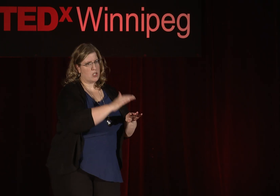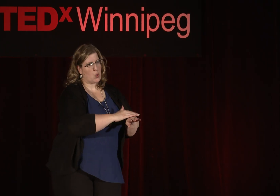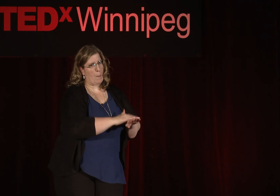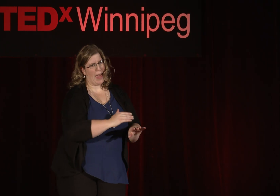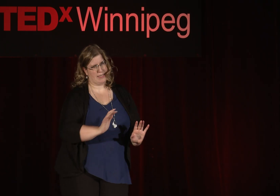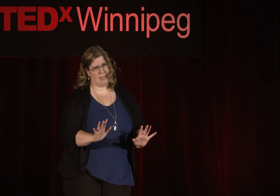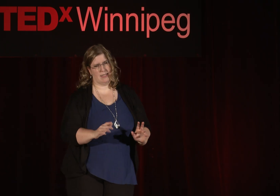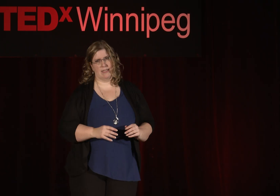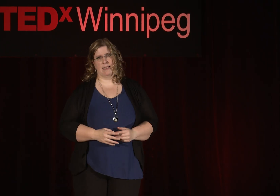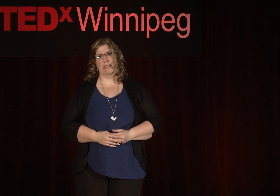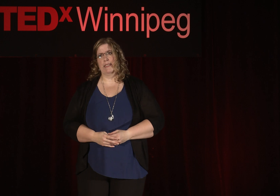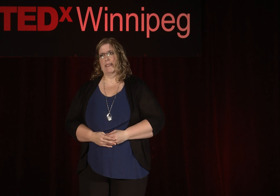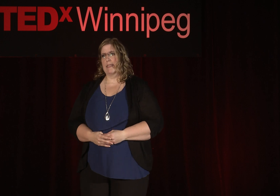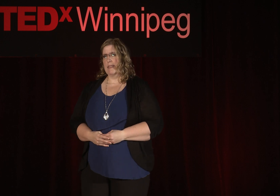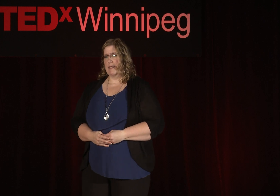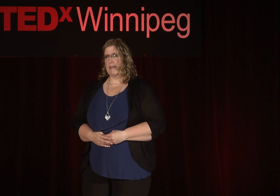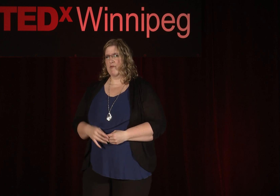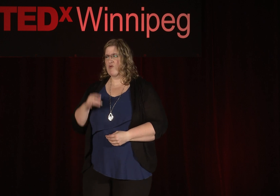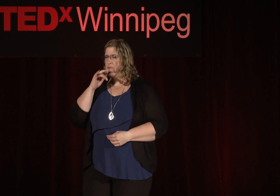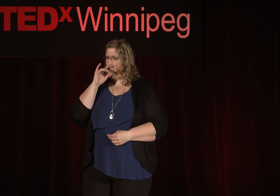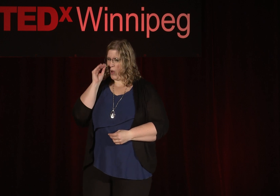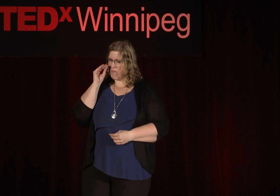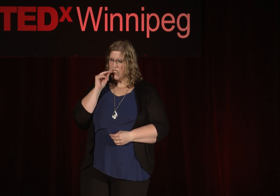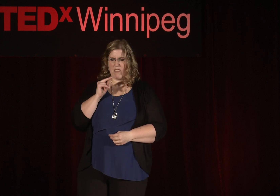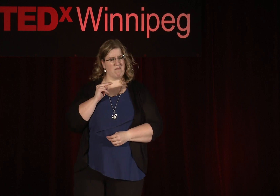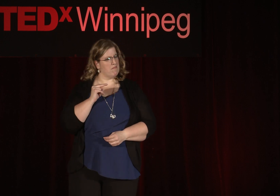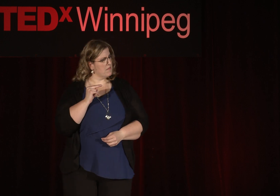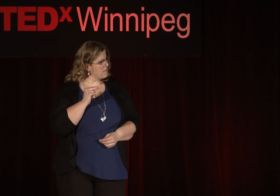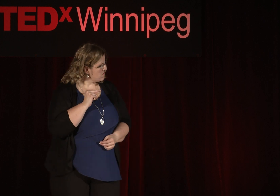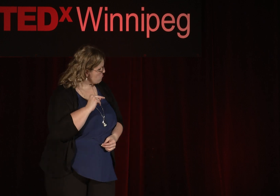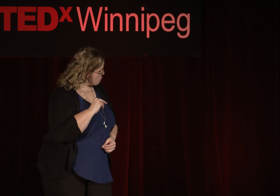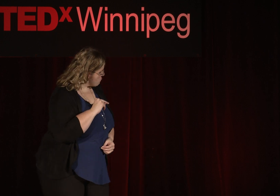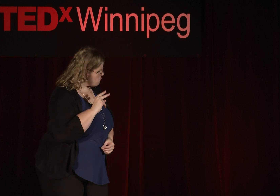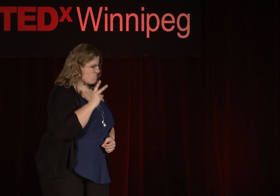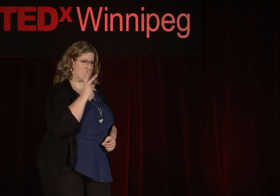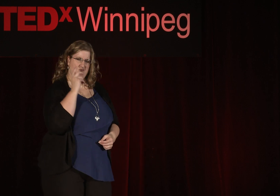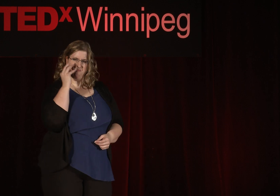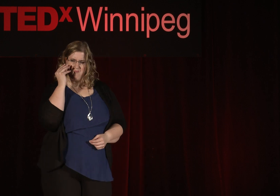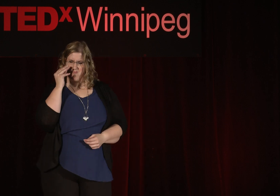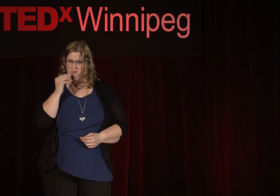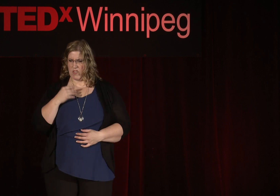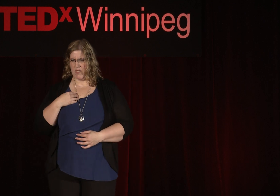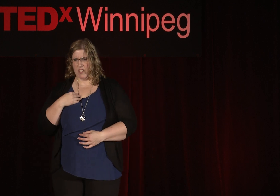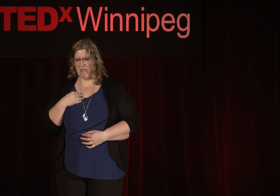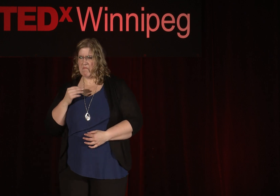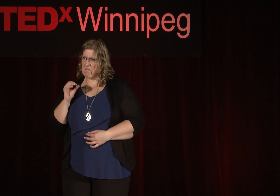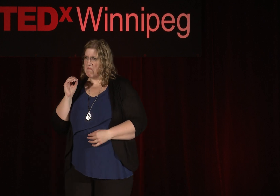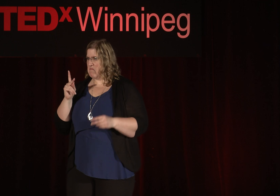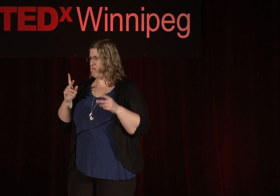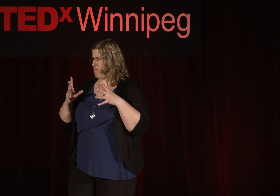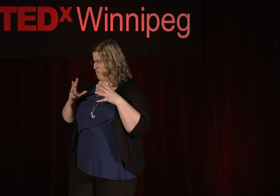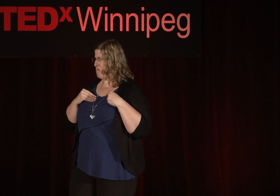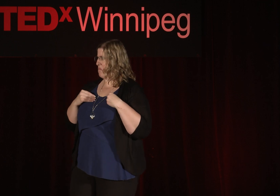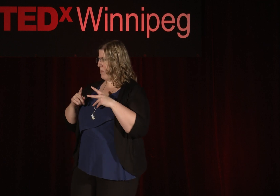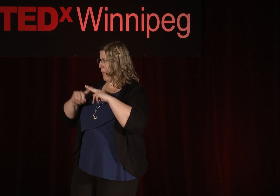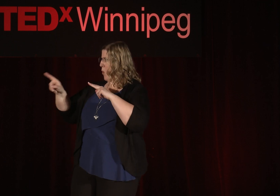them. Well, the boy thought about it, looked over at Lulu, said, "Okay," wandered